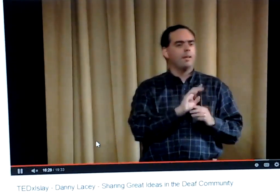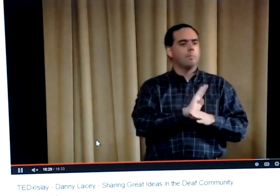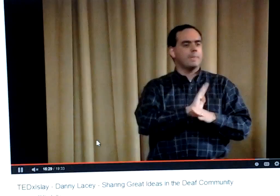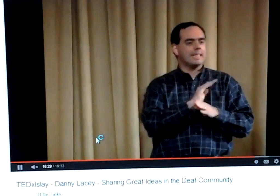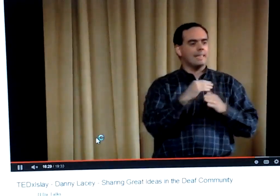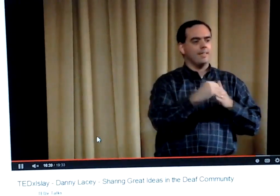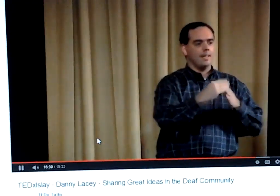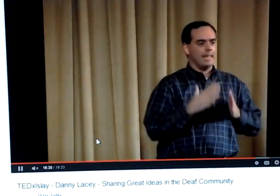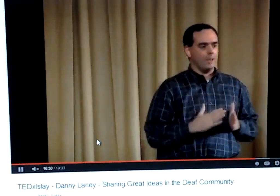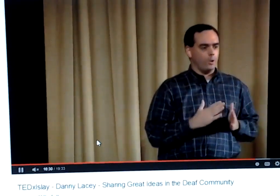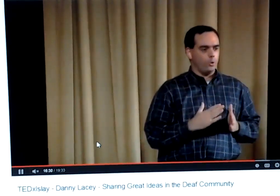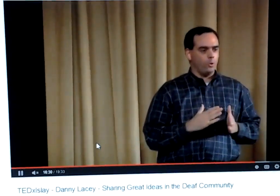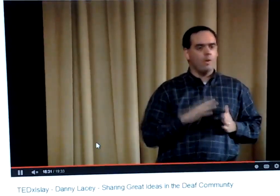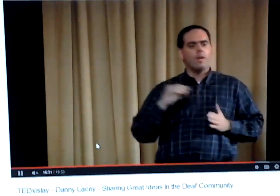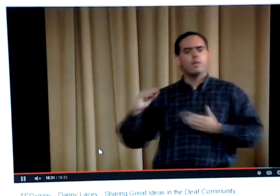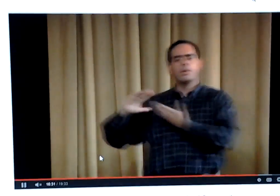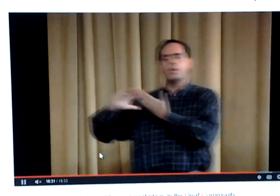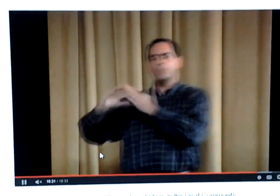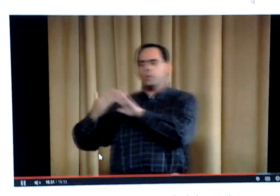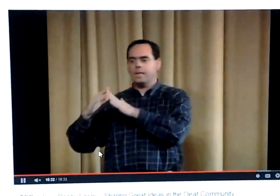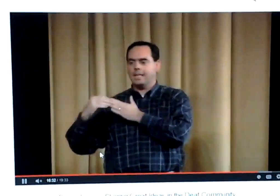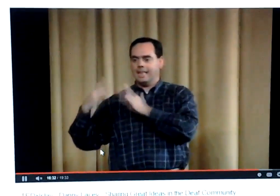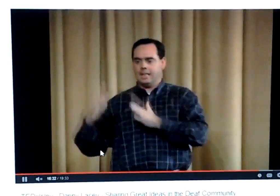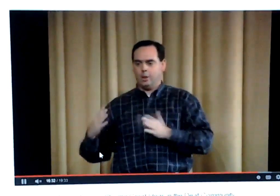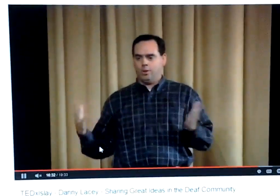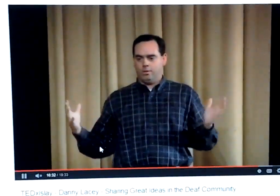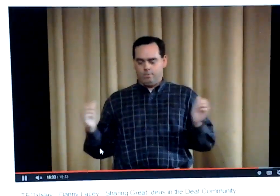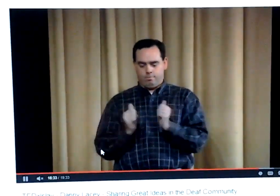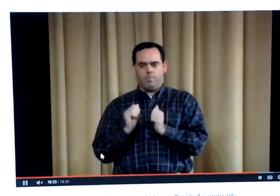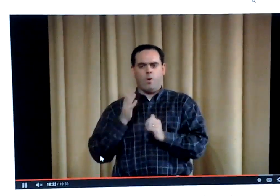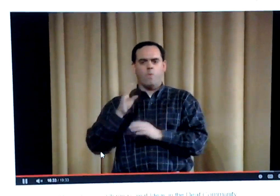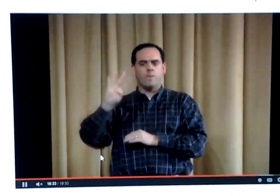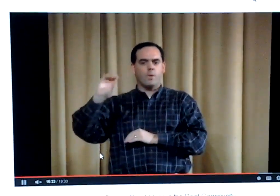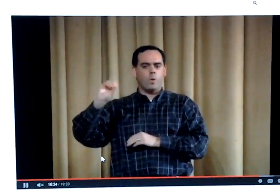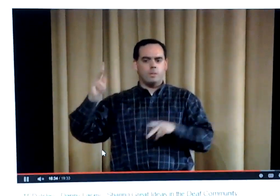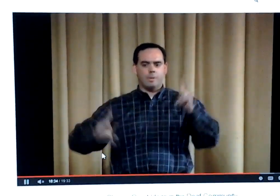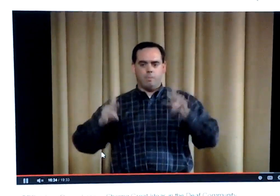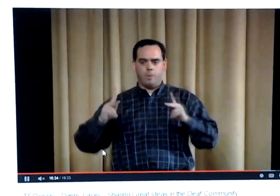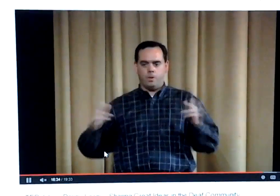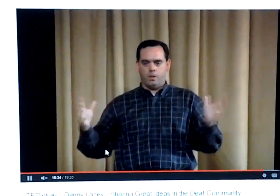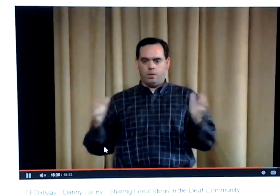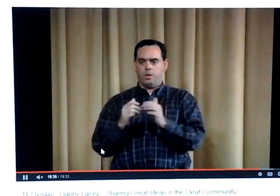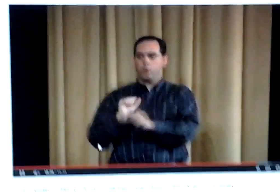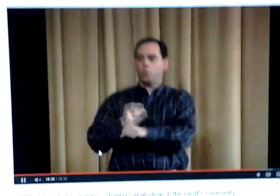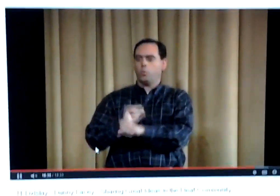And if it was a success, they would print it off and apply it. And